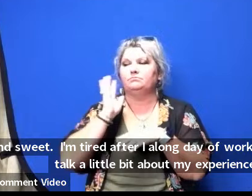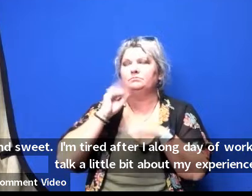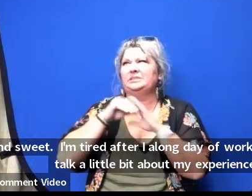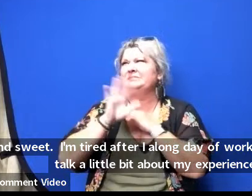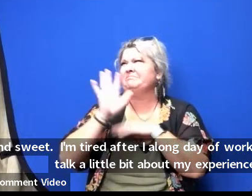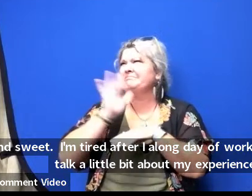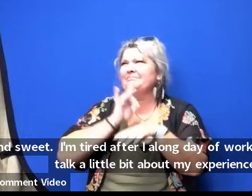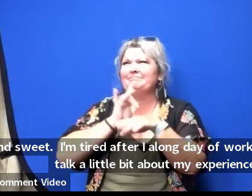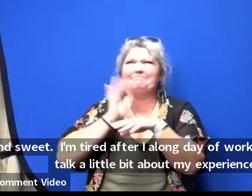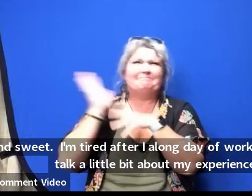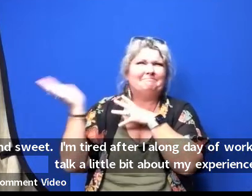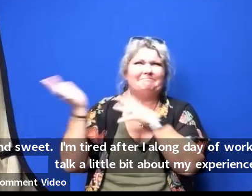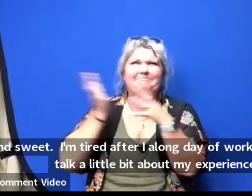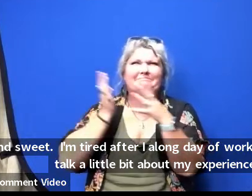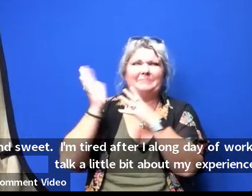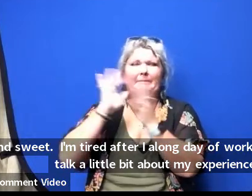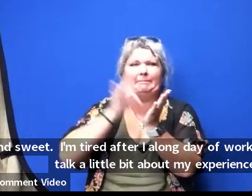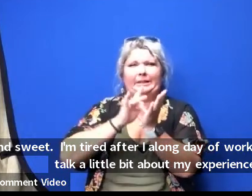Deaf.